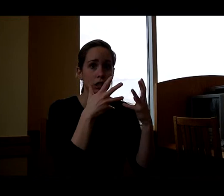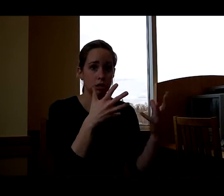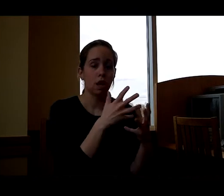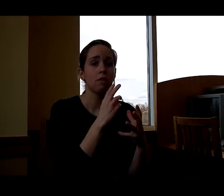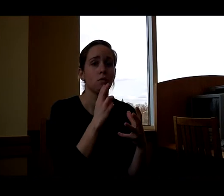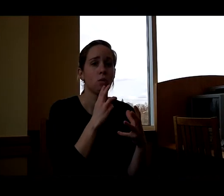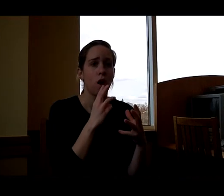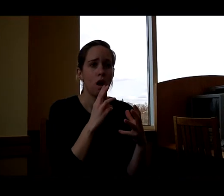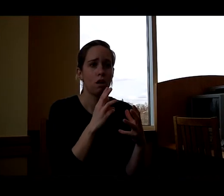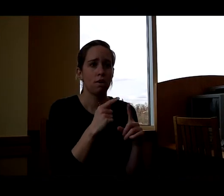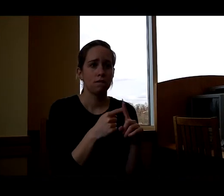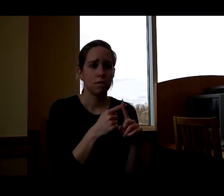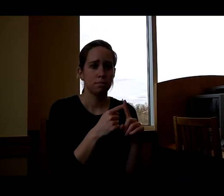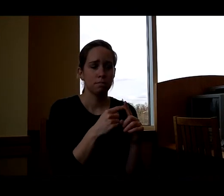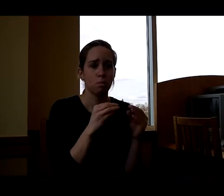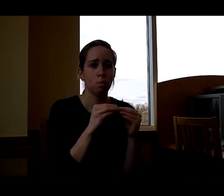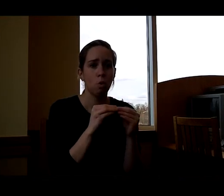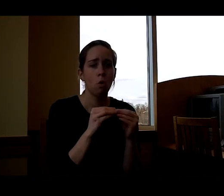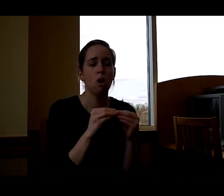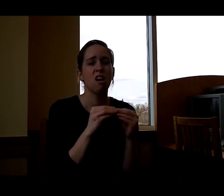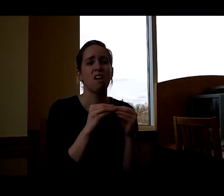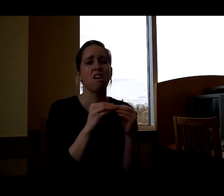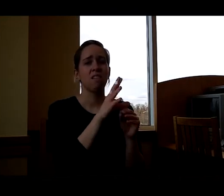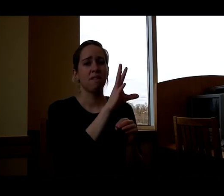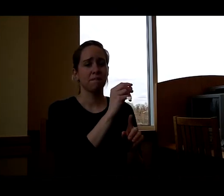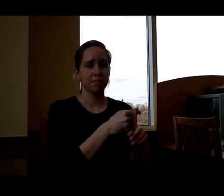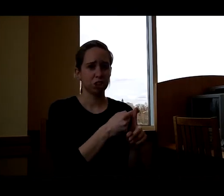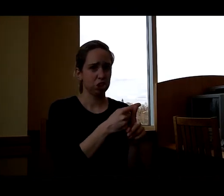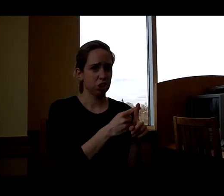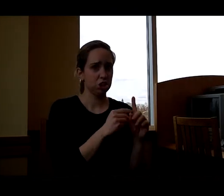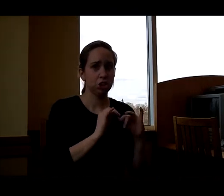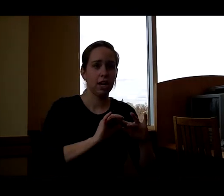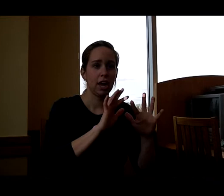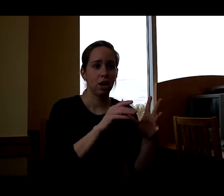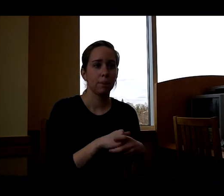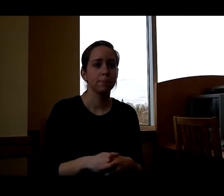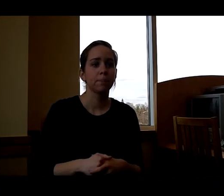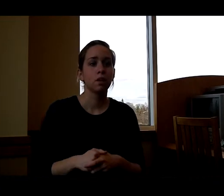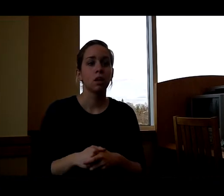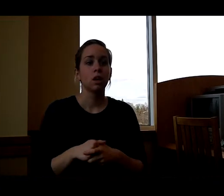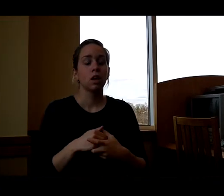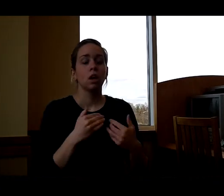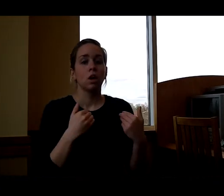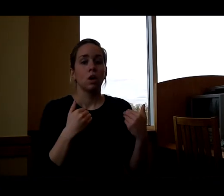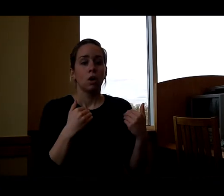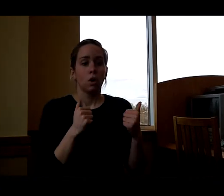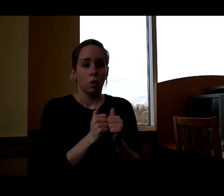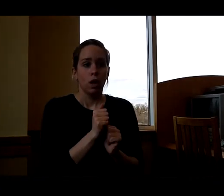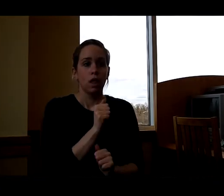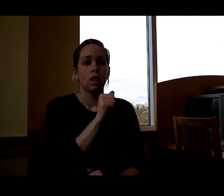degrees. Because there's more space in the particles. Now, with relative humidity, what this is telling